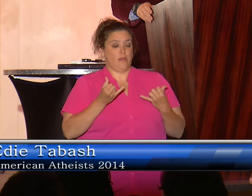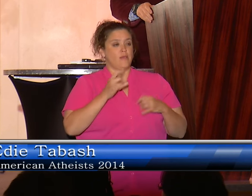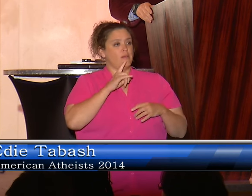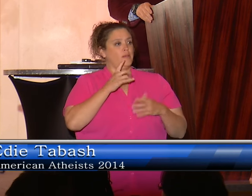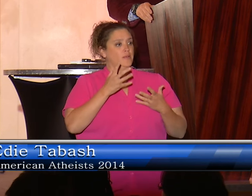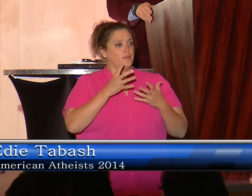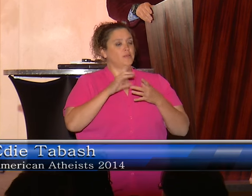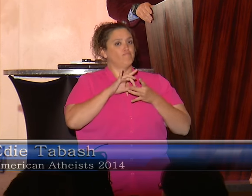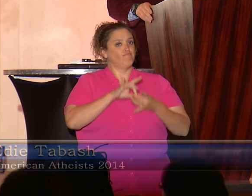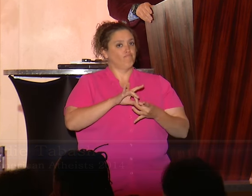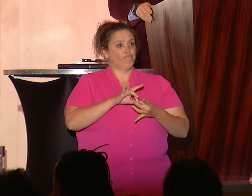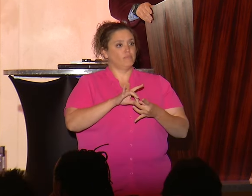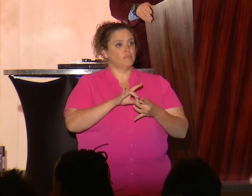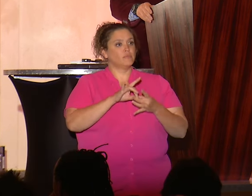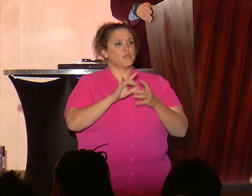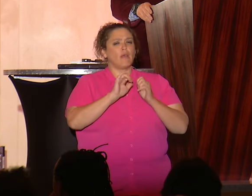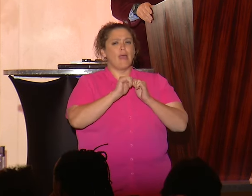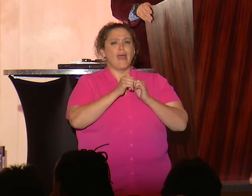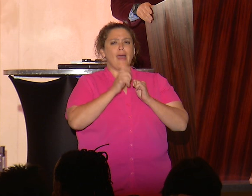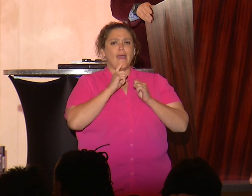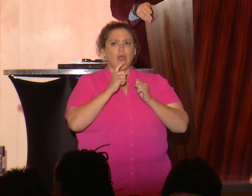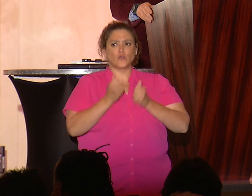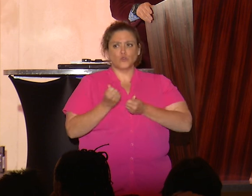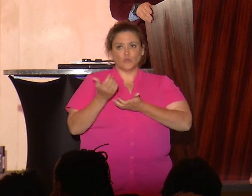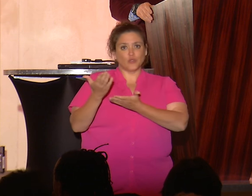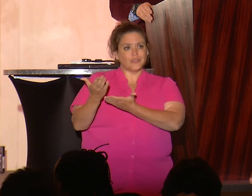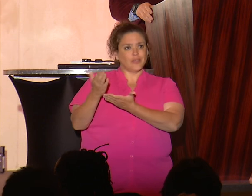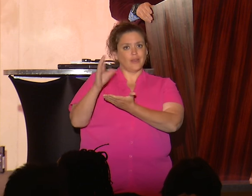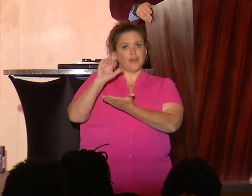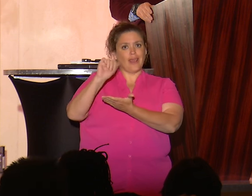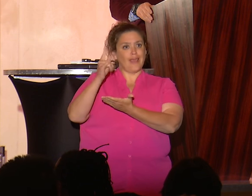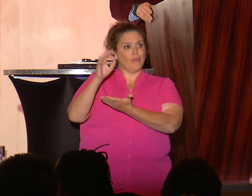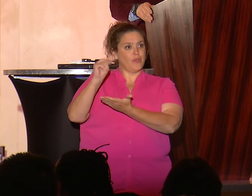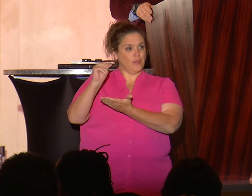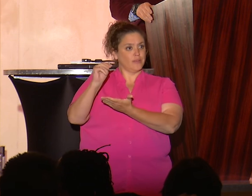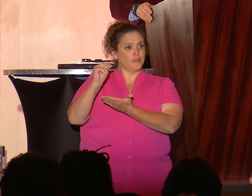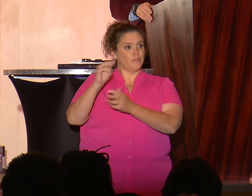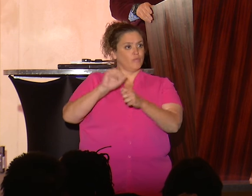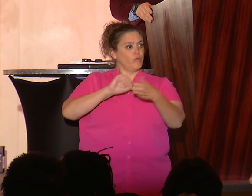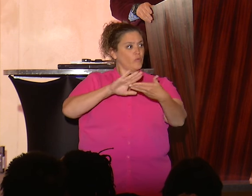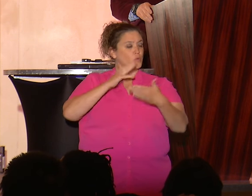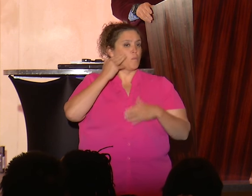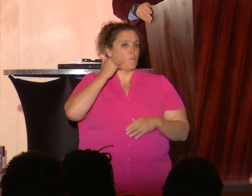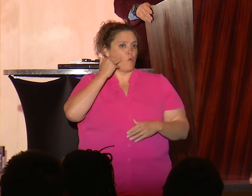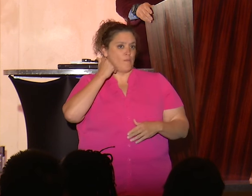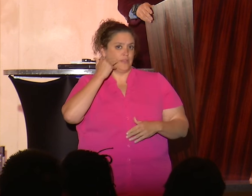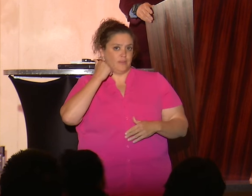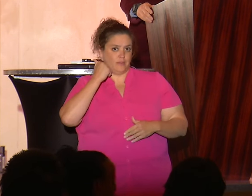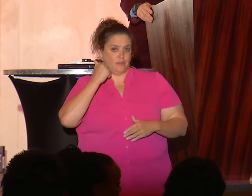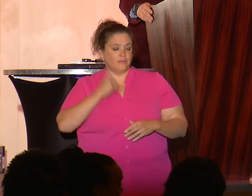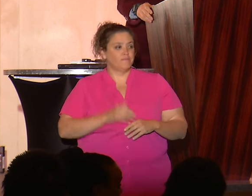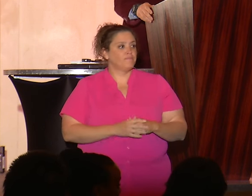is going to be how to present atheism to Mormons.